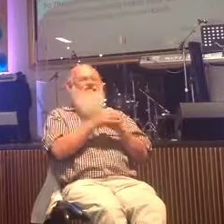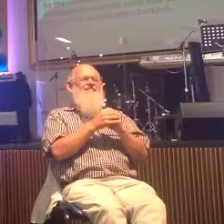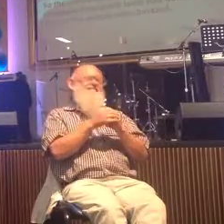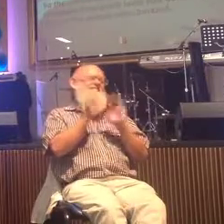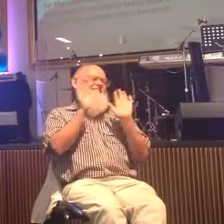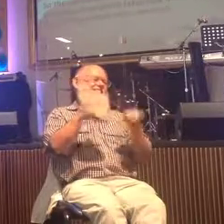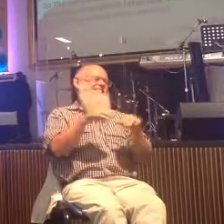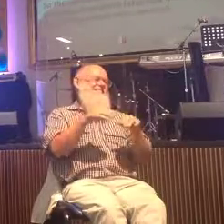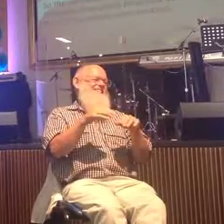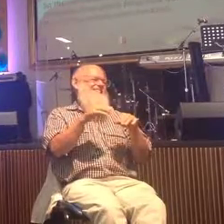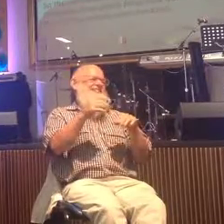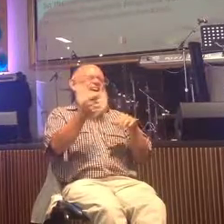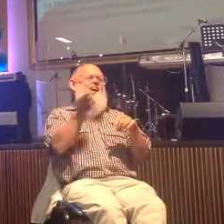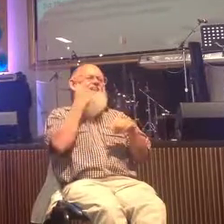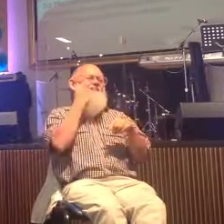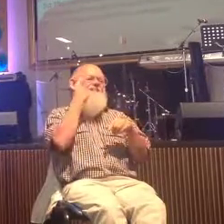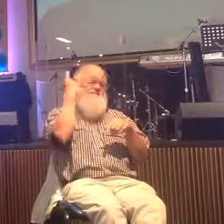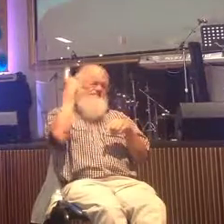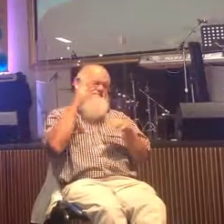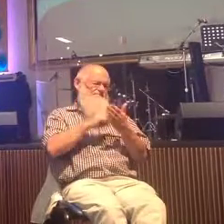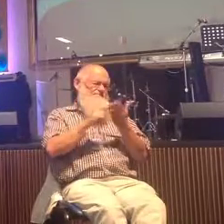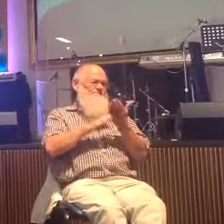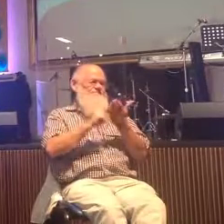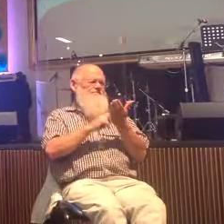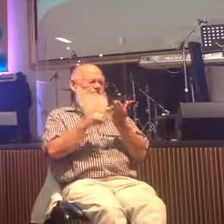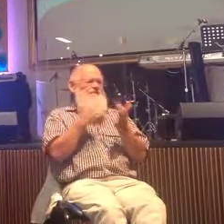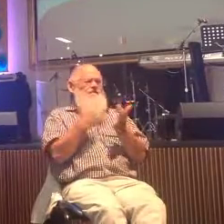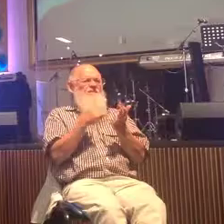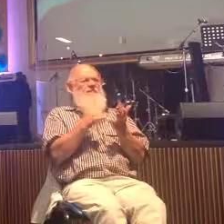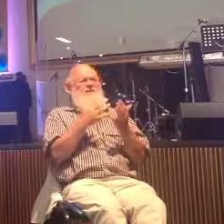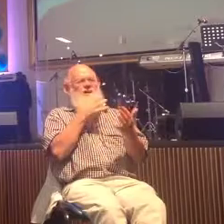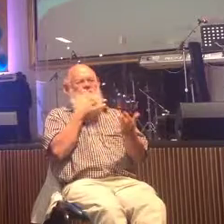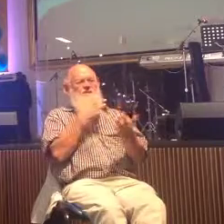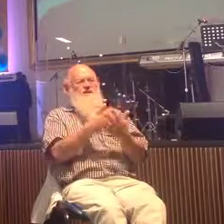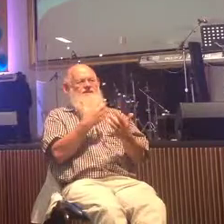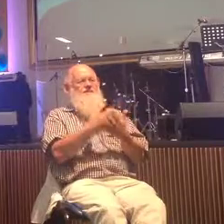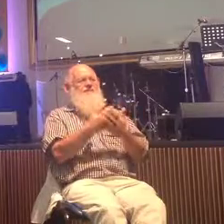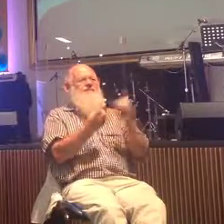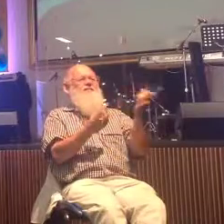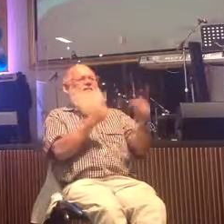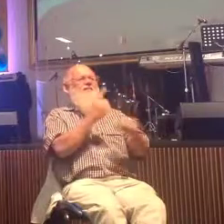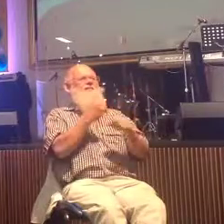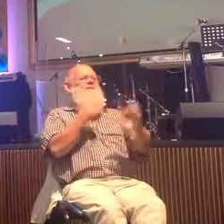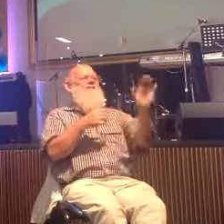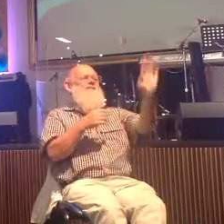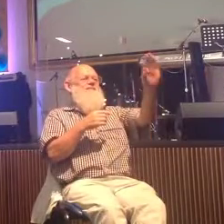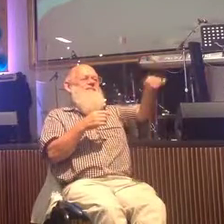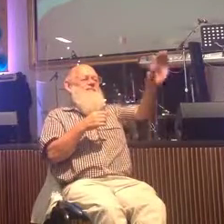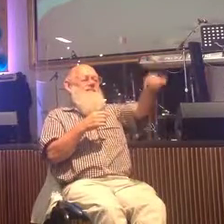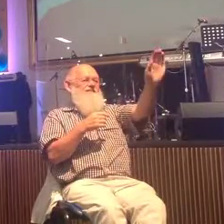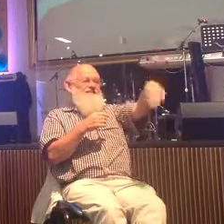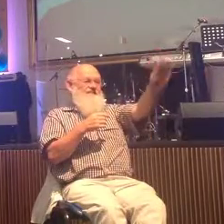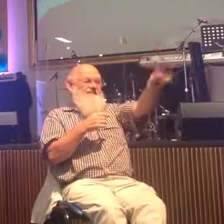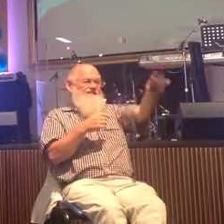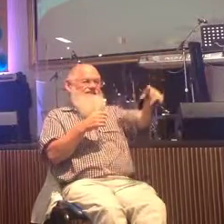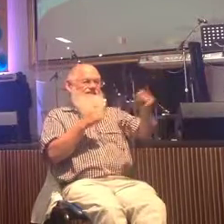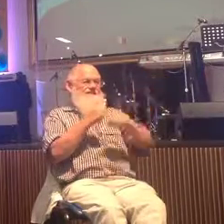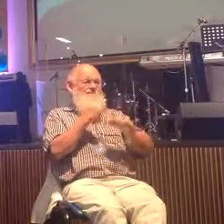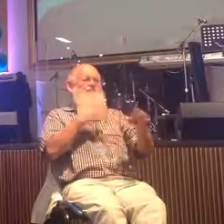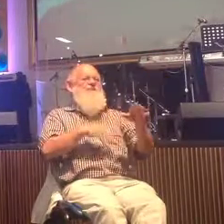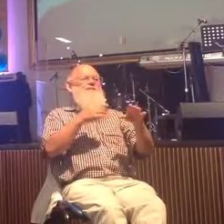So let's look into this passage. There's some really amazing sort of things that God wants to draw out for us this morning. So I pray that He